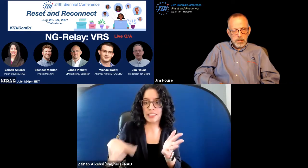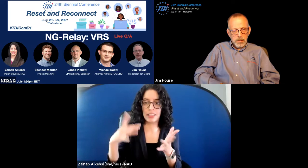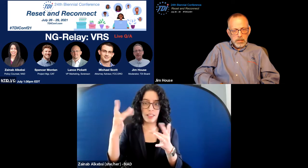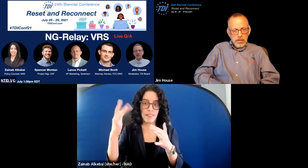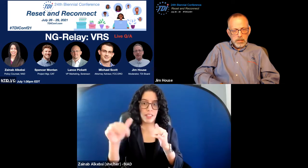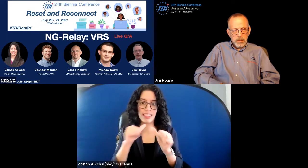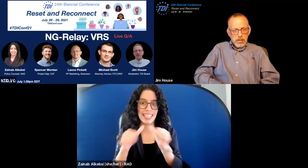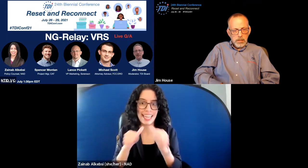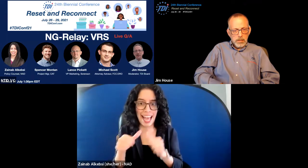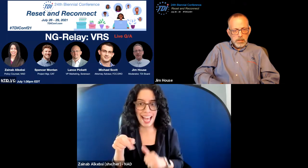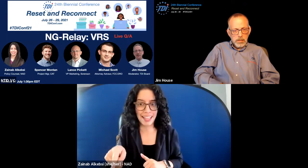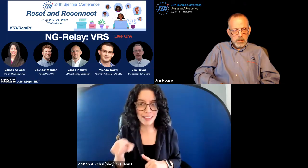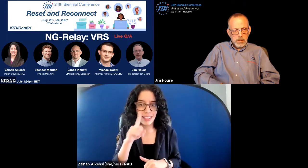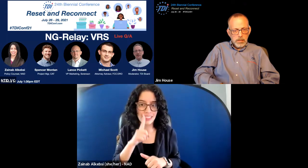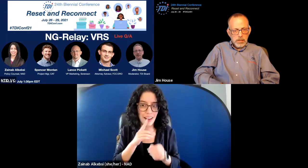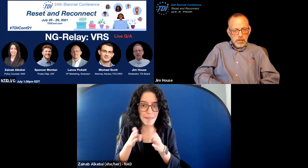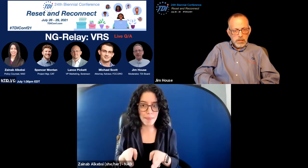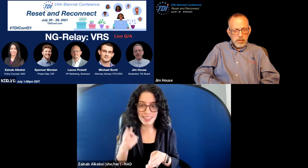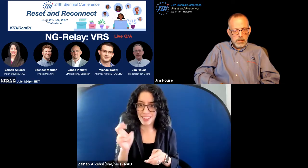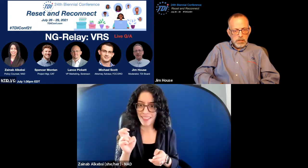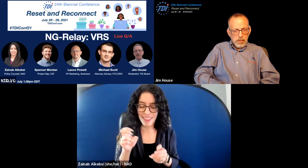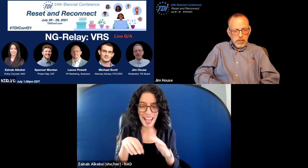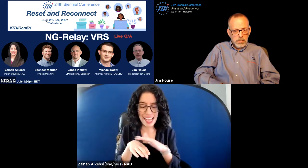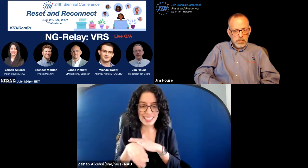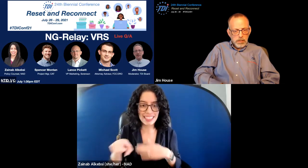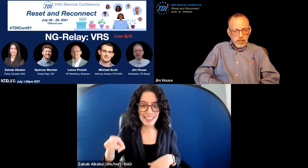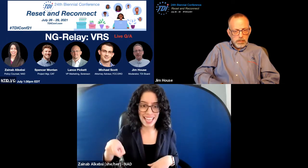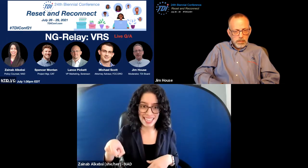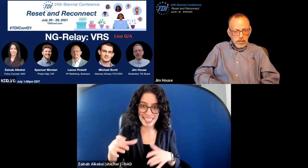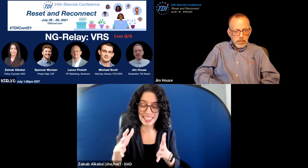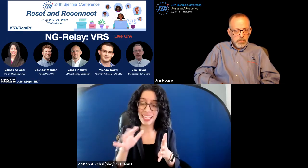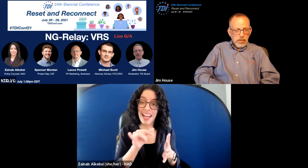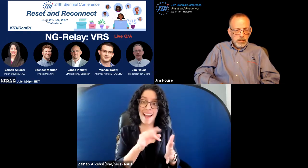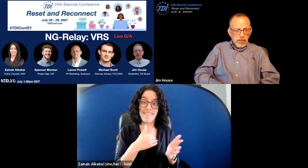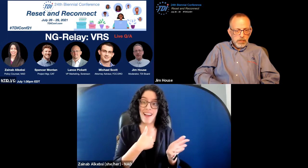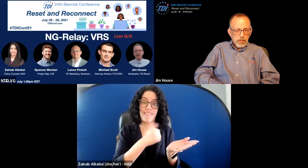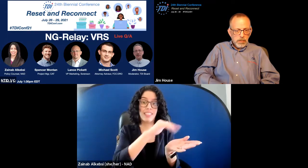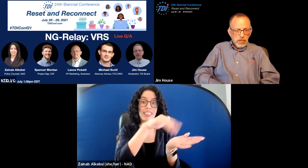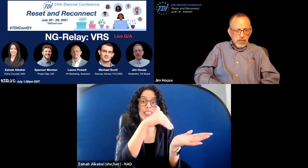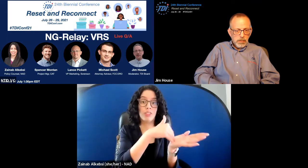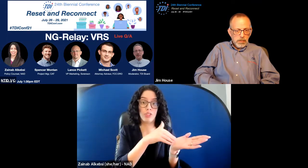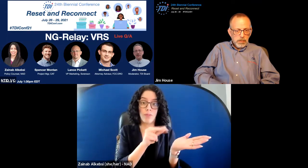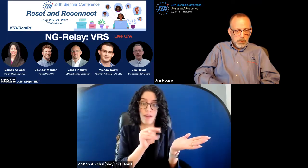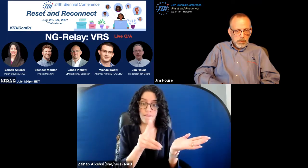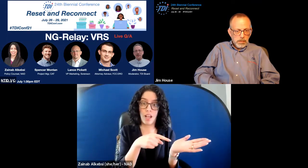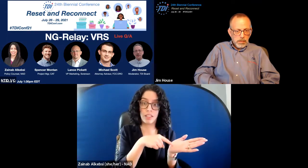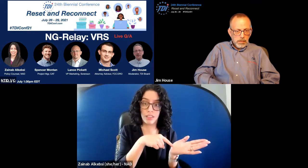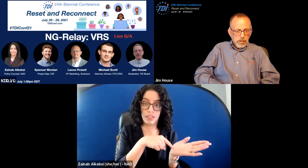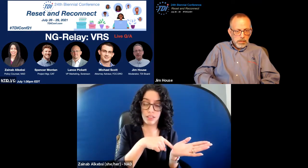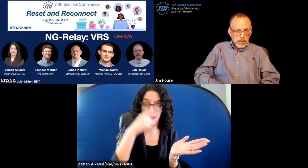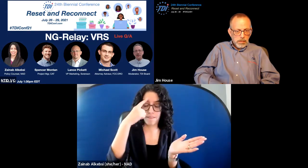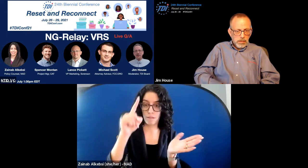and interpreters, the expenses, and denying that person access that they need, if they were to